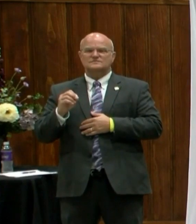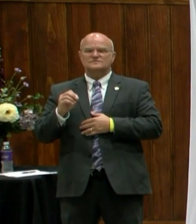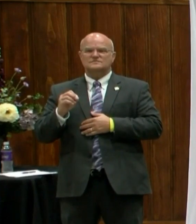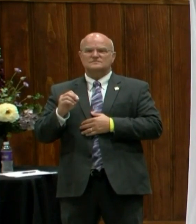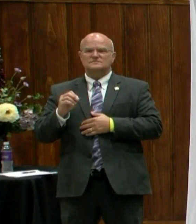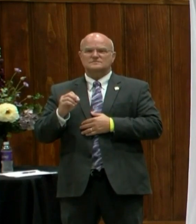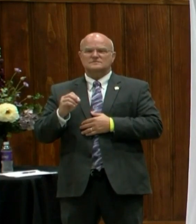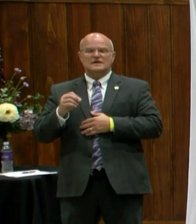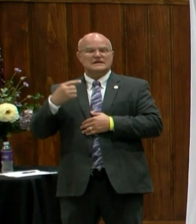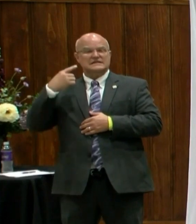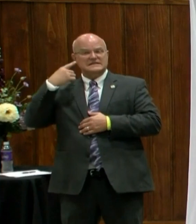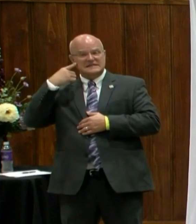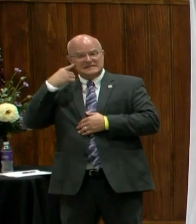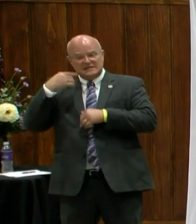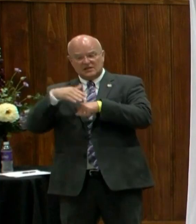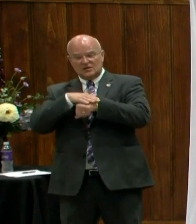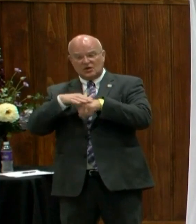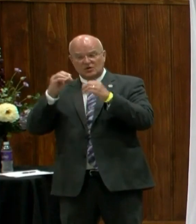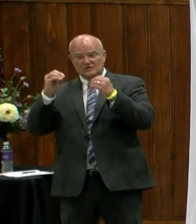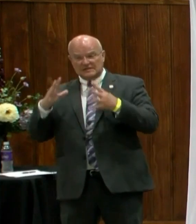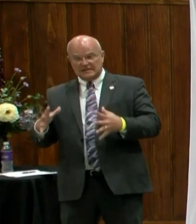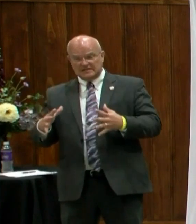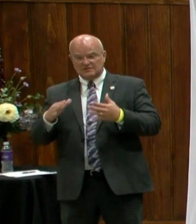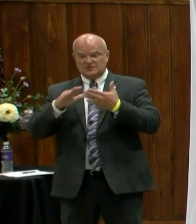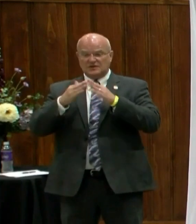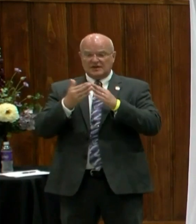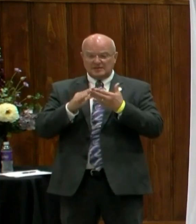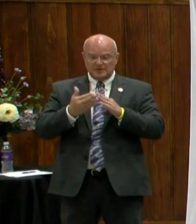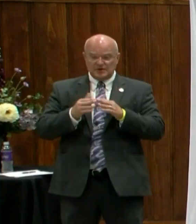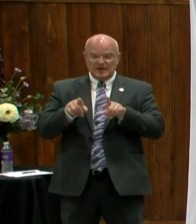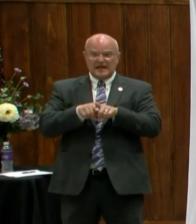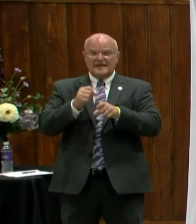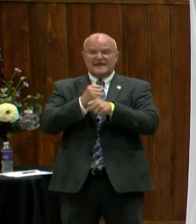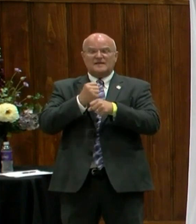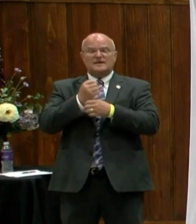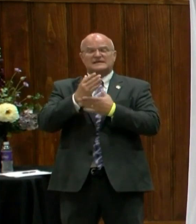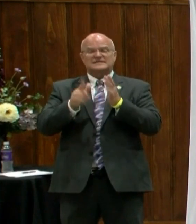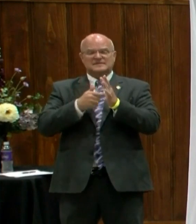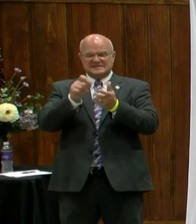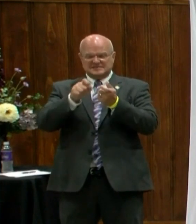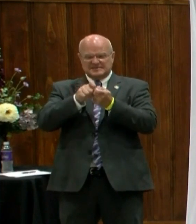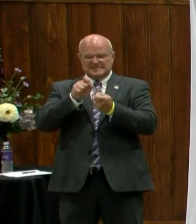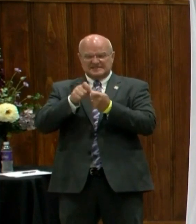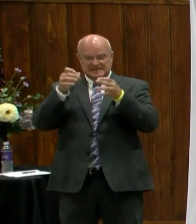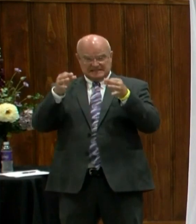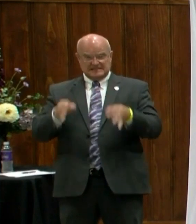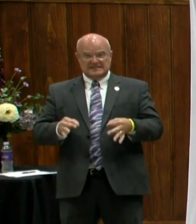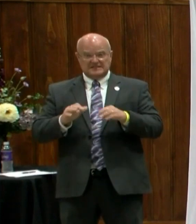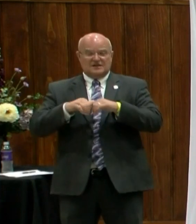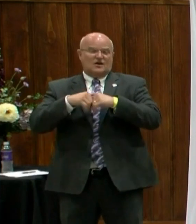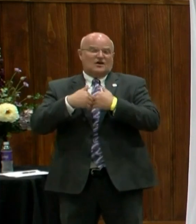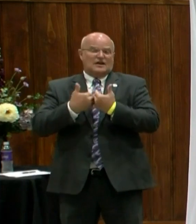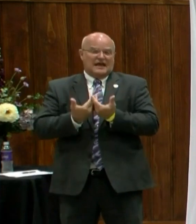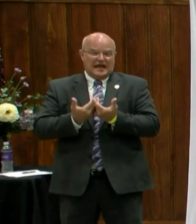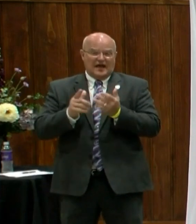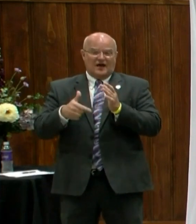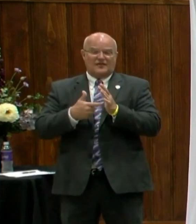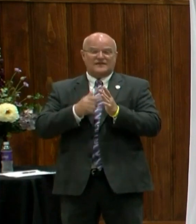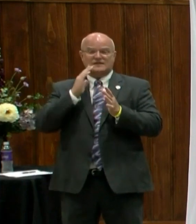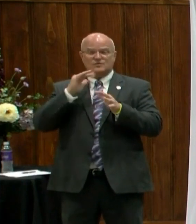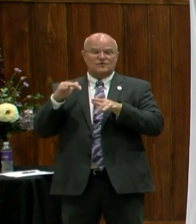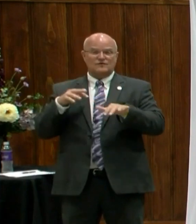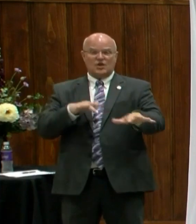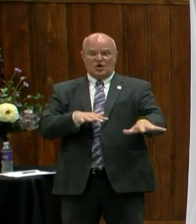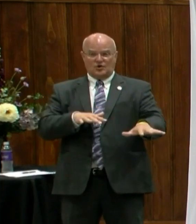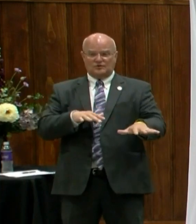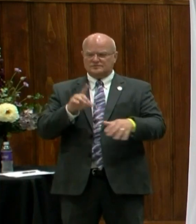they're listening to the local teachers, the local community, as they make some of the specific decisions on how this is going to